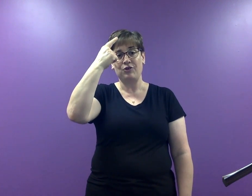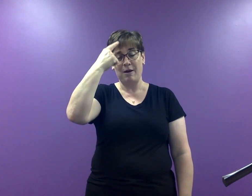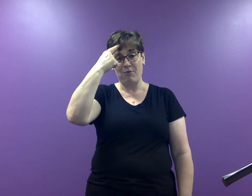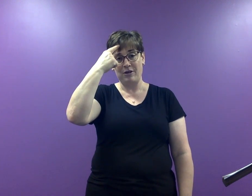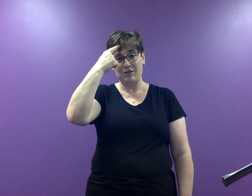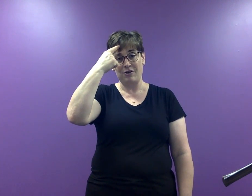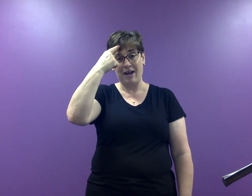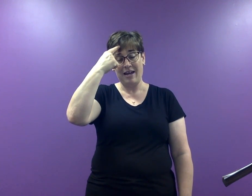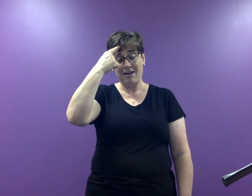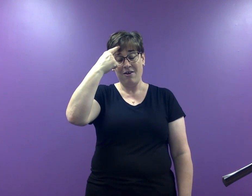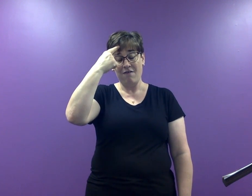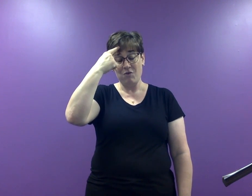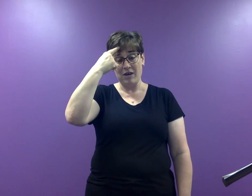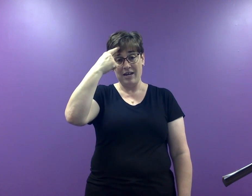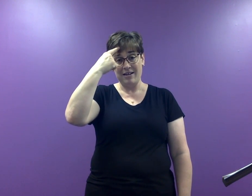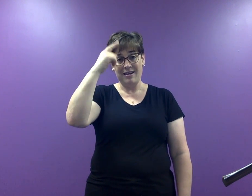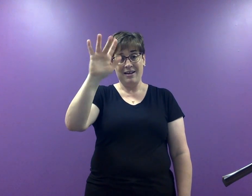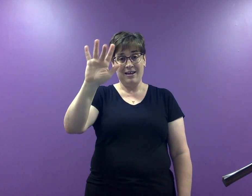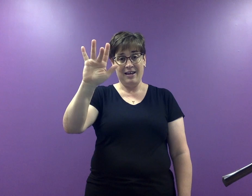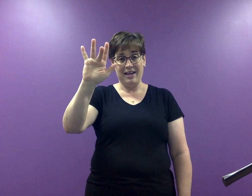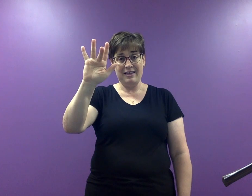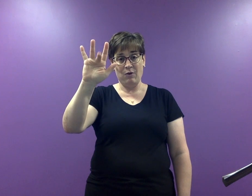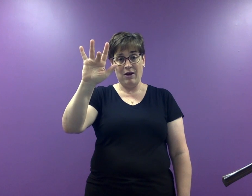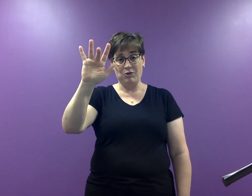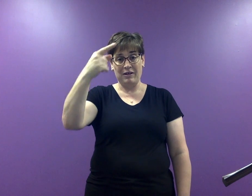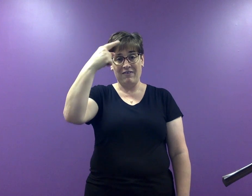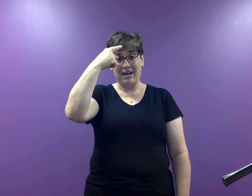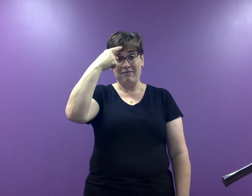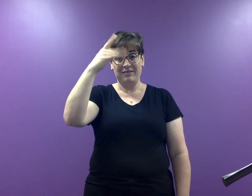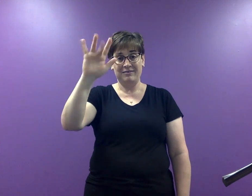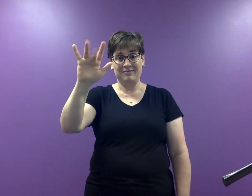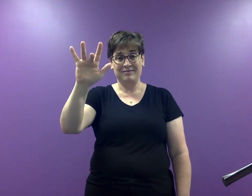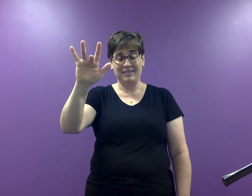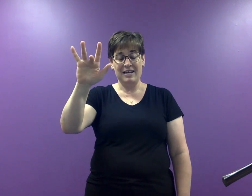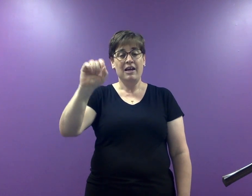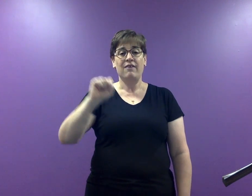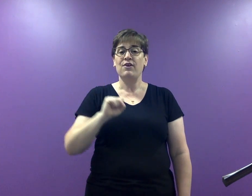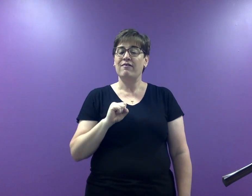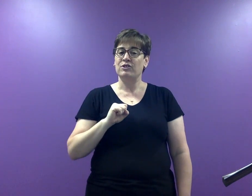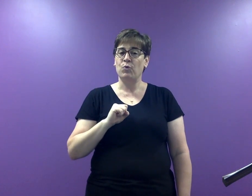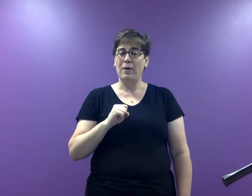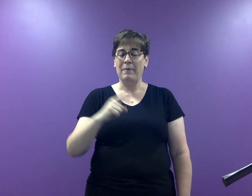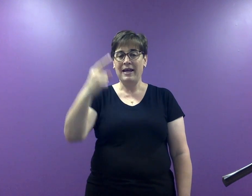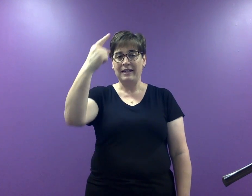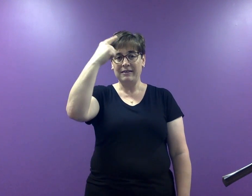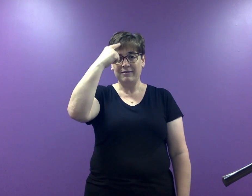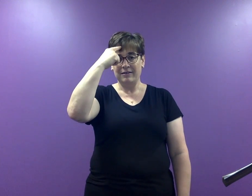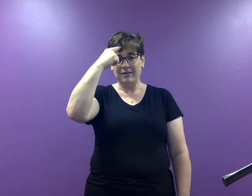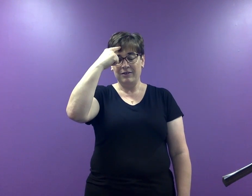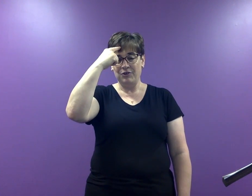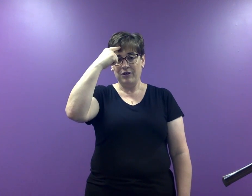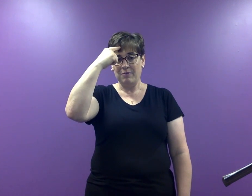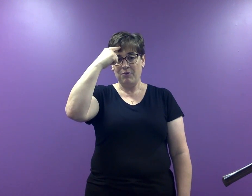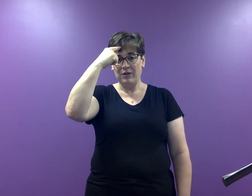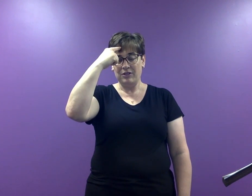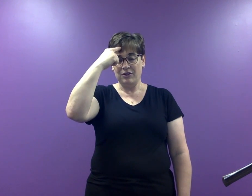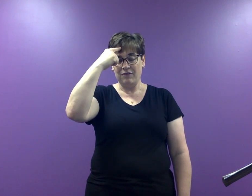going to point to your forehead and then go out 25. If you have just 1 penny, you're going to point to your